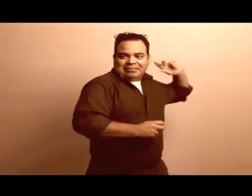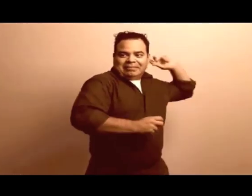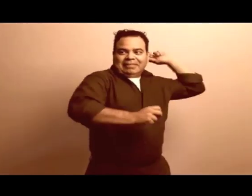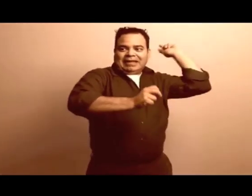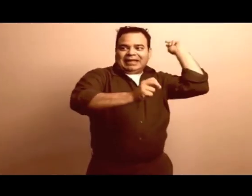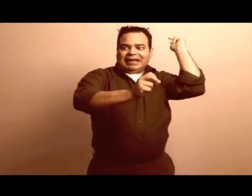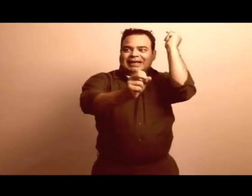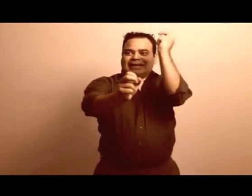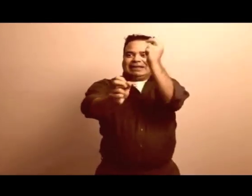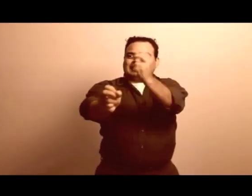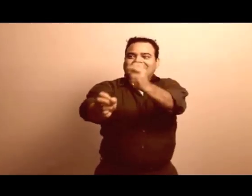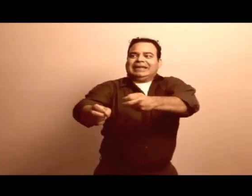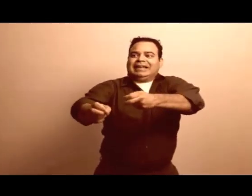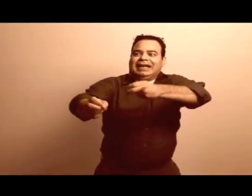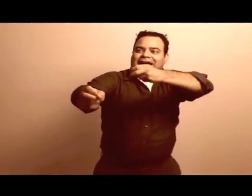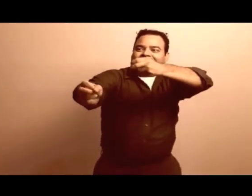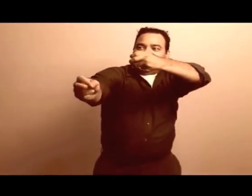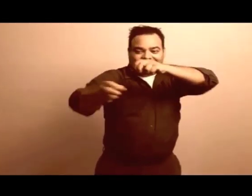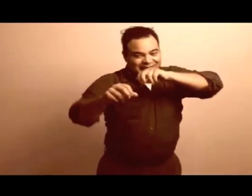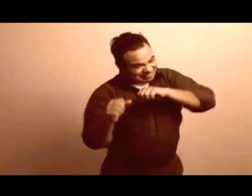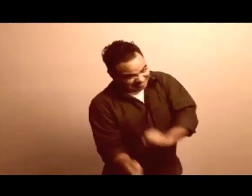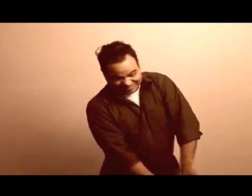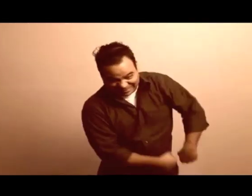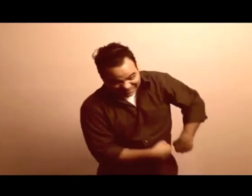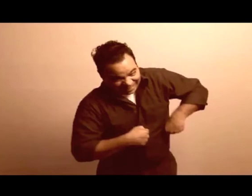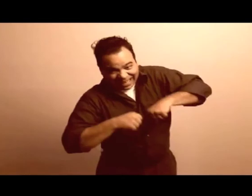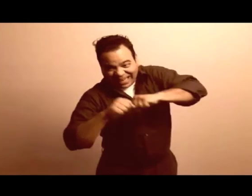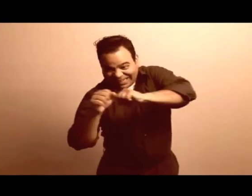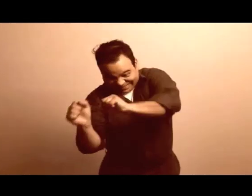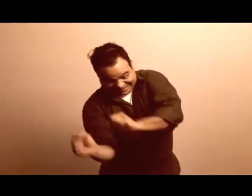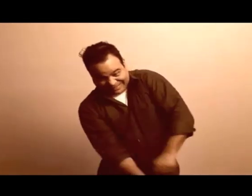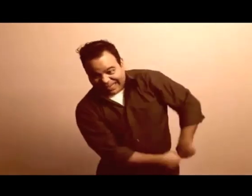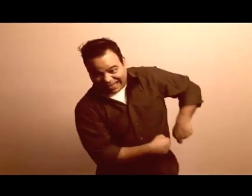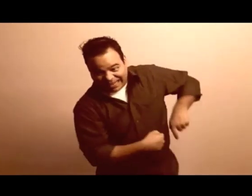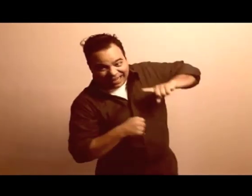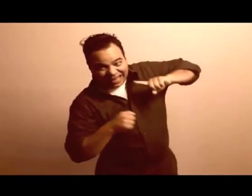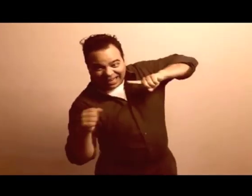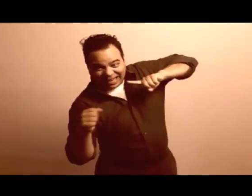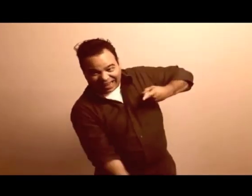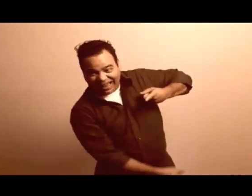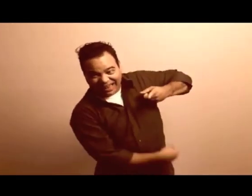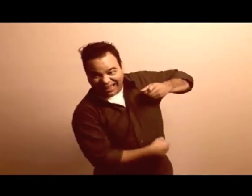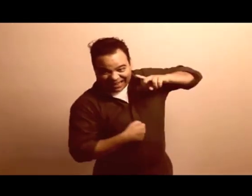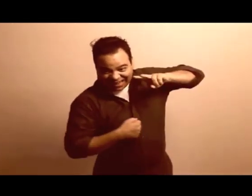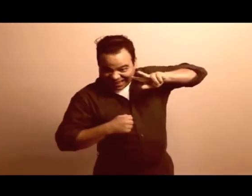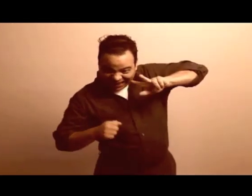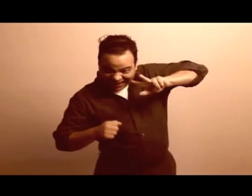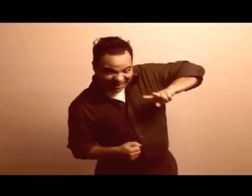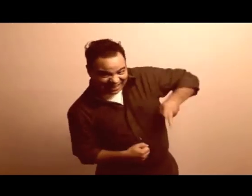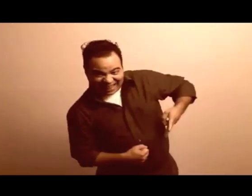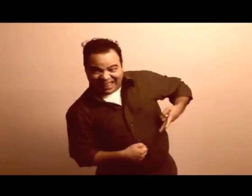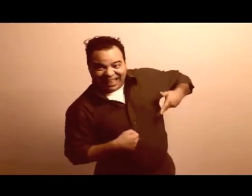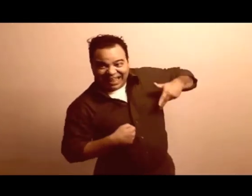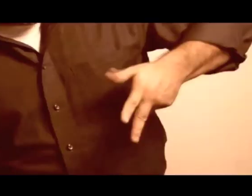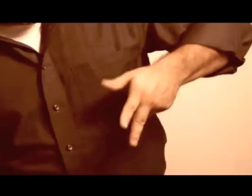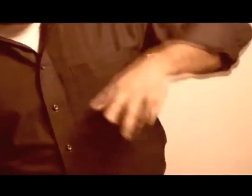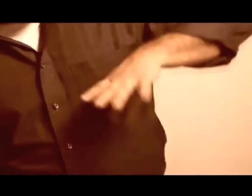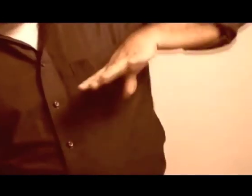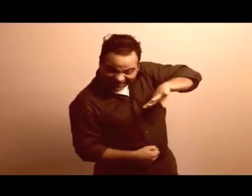bow, stomping ground his quarry ran, clopping hooves his stallion charged. Steady, steady One Feather